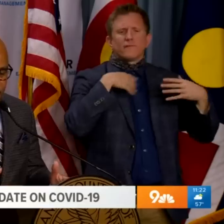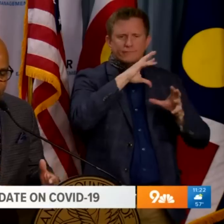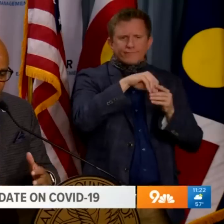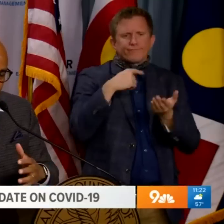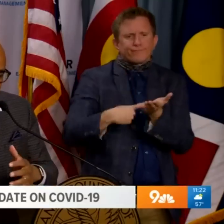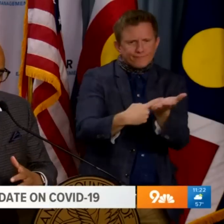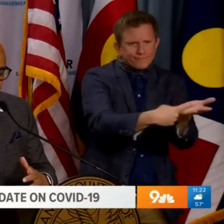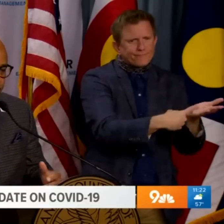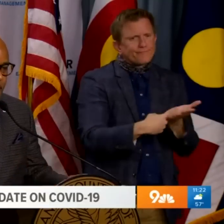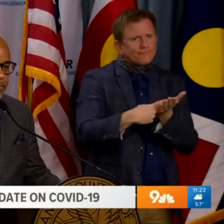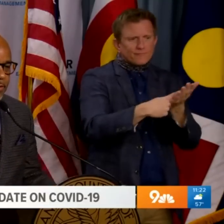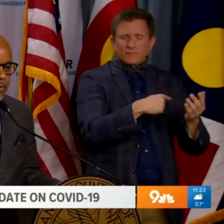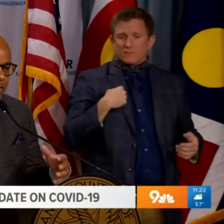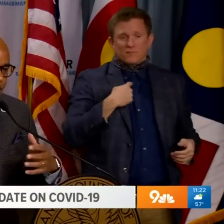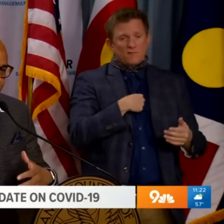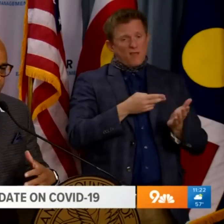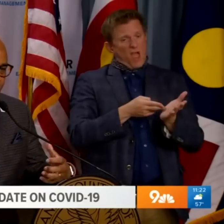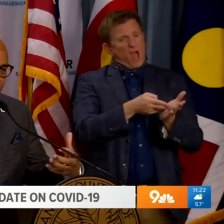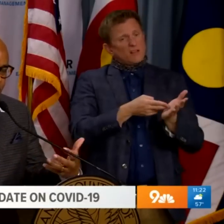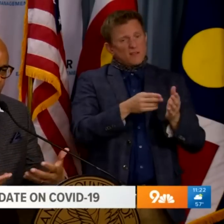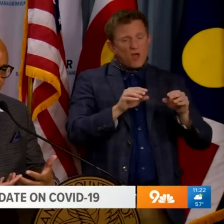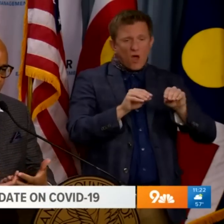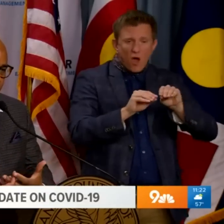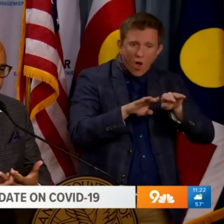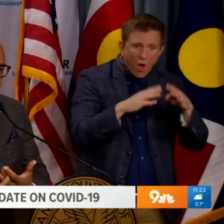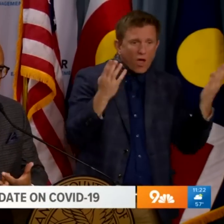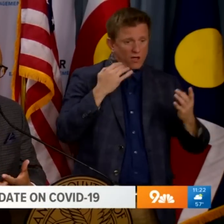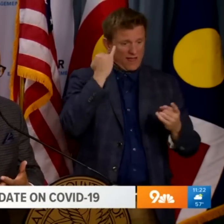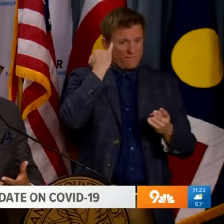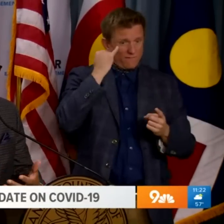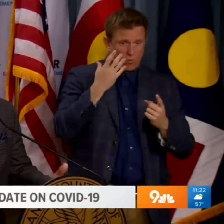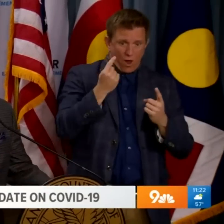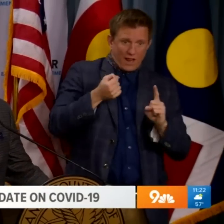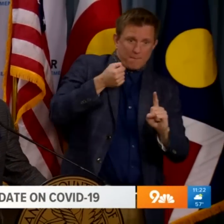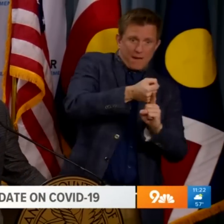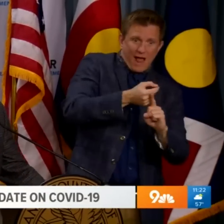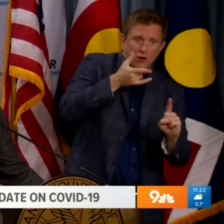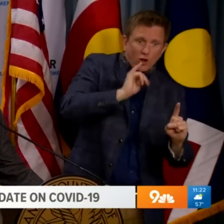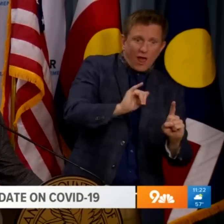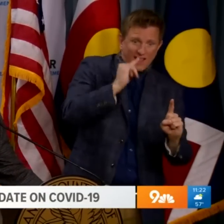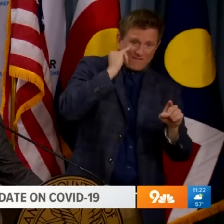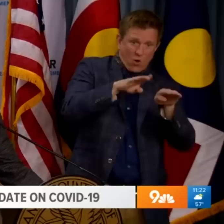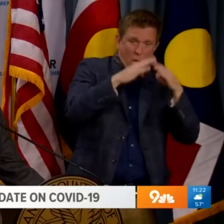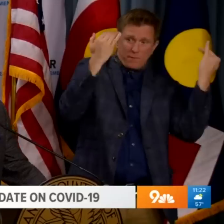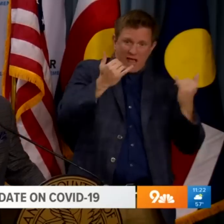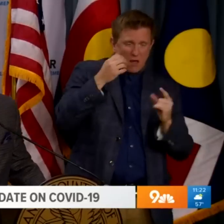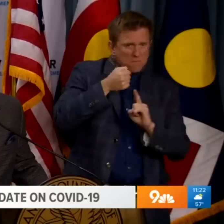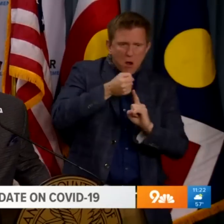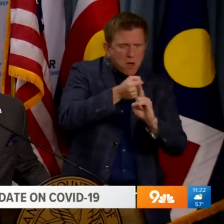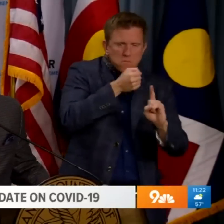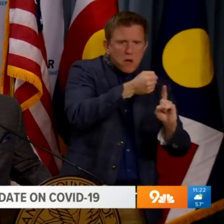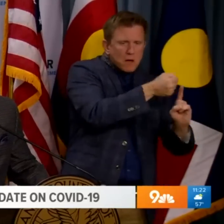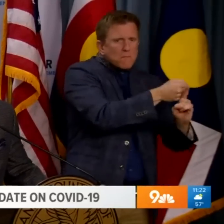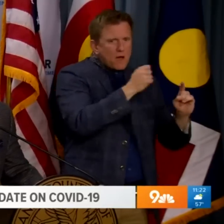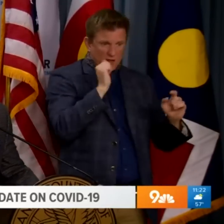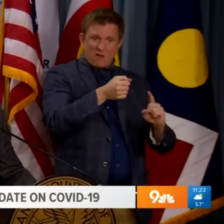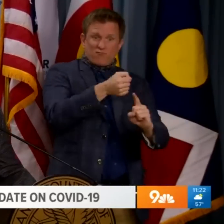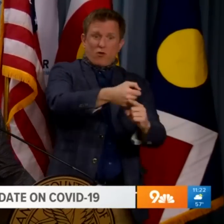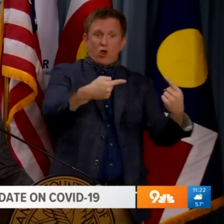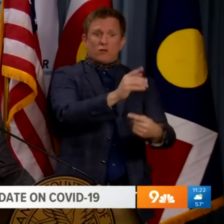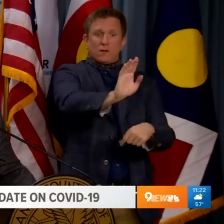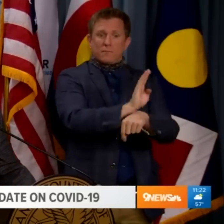going forward. We're still putting that together today. I had a call last week with the Restaurant Association, and we